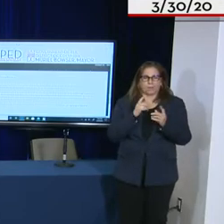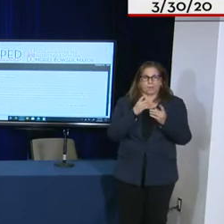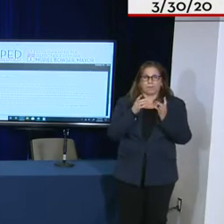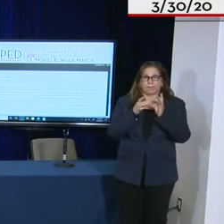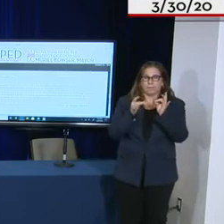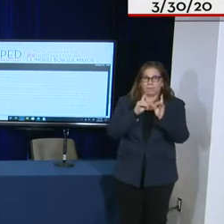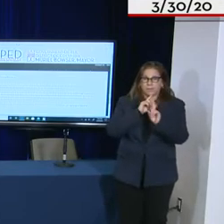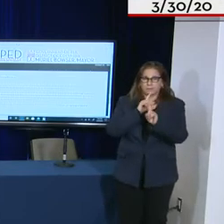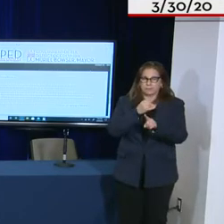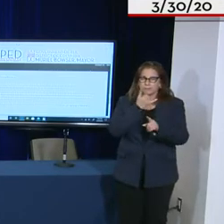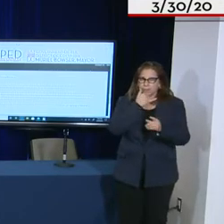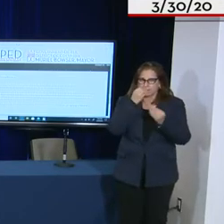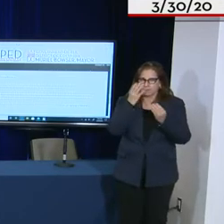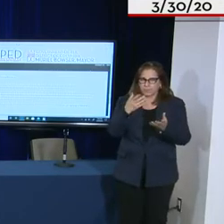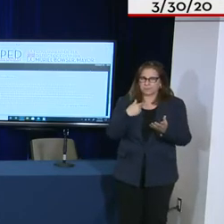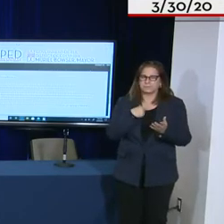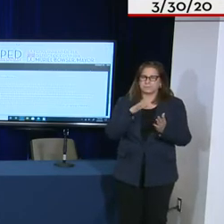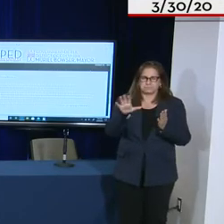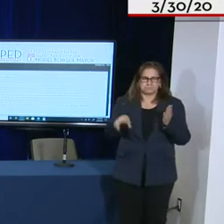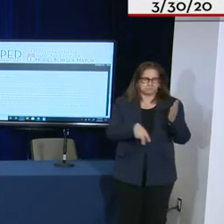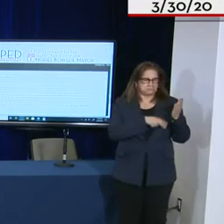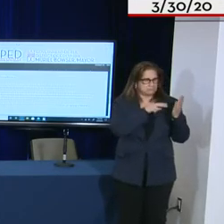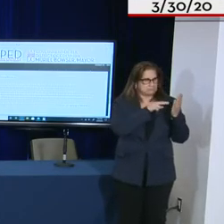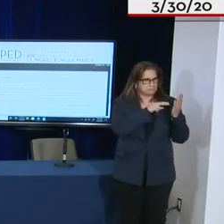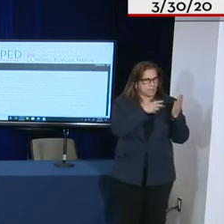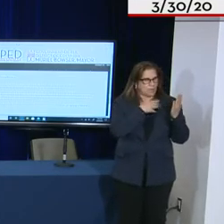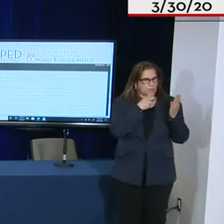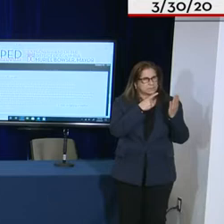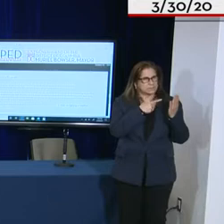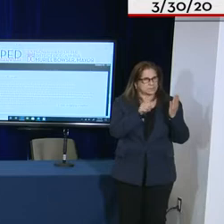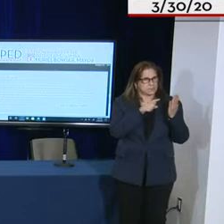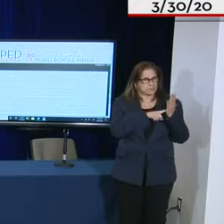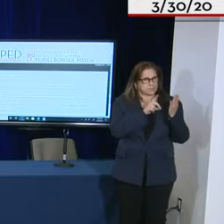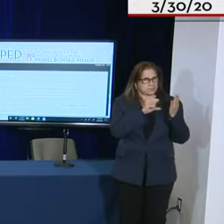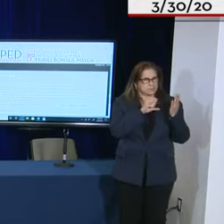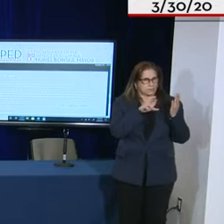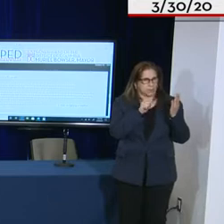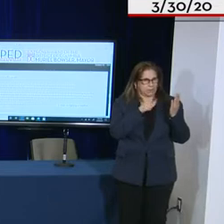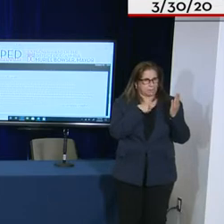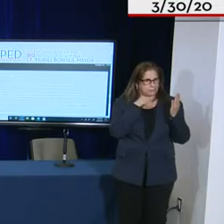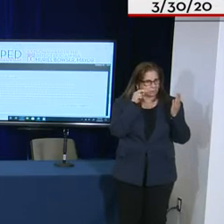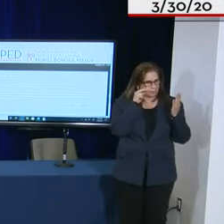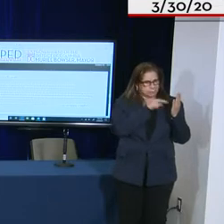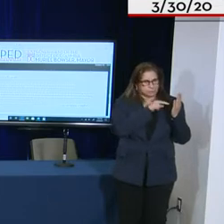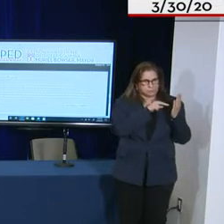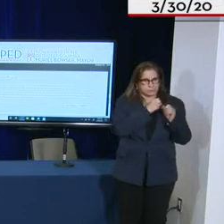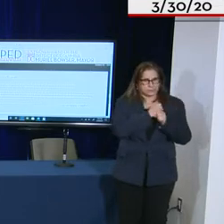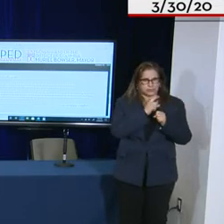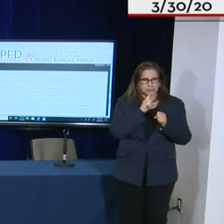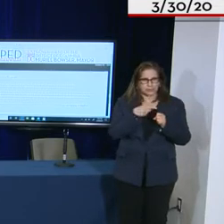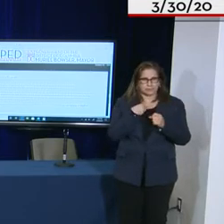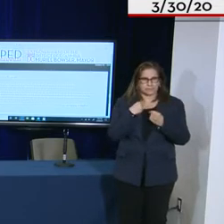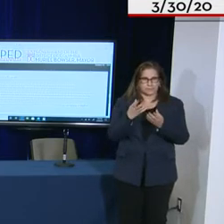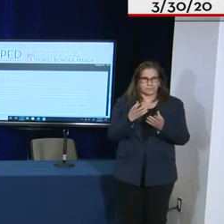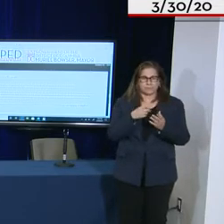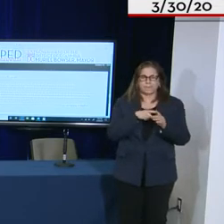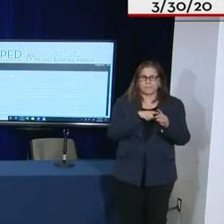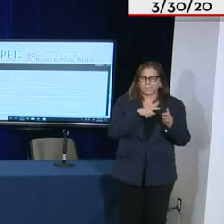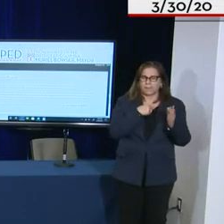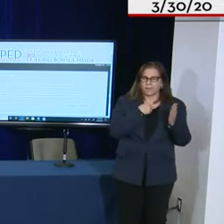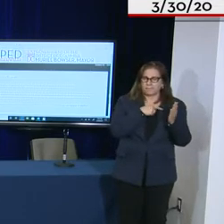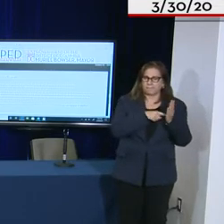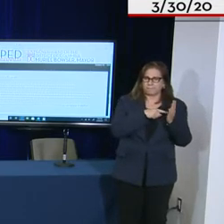go to the DCRA.dc.gov website. I'm sure there's some additional guidance to support businesses who may have some questions about